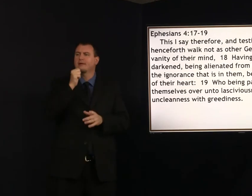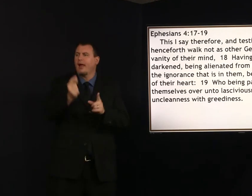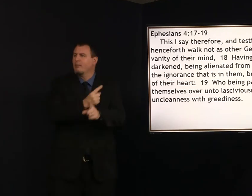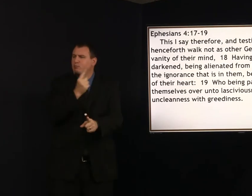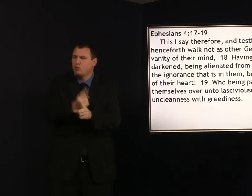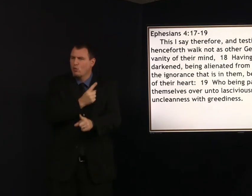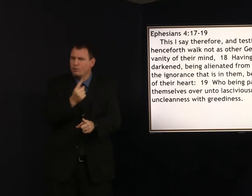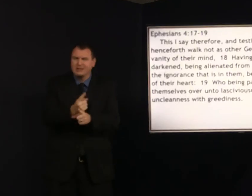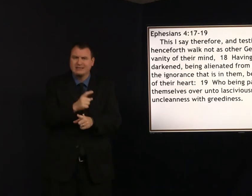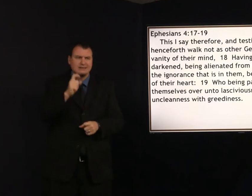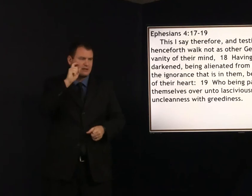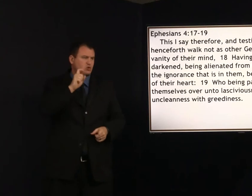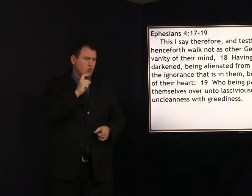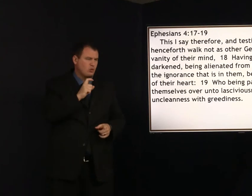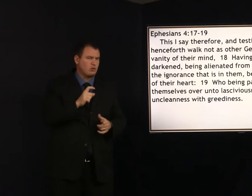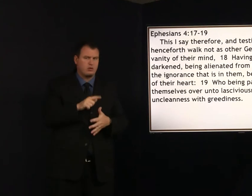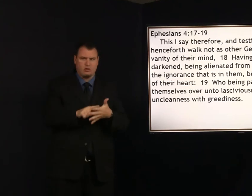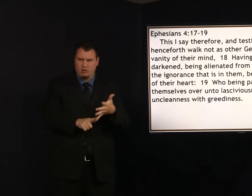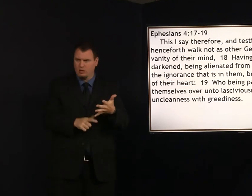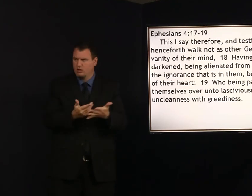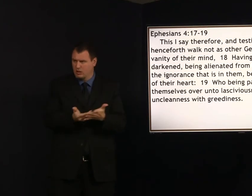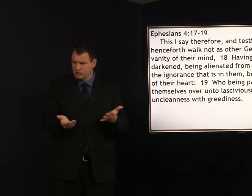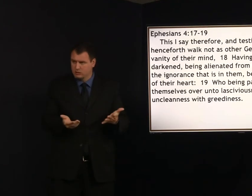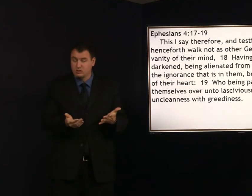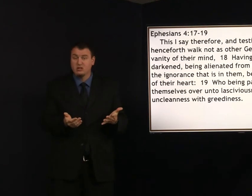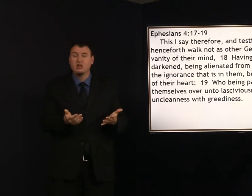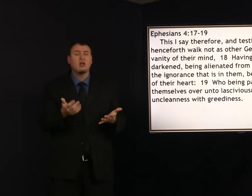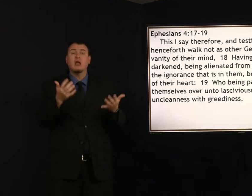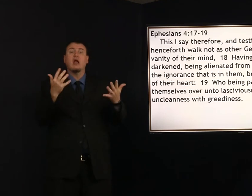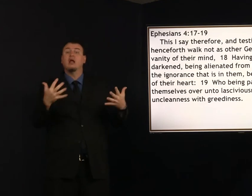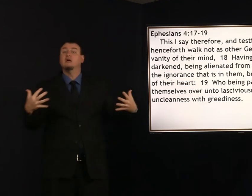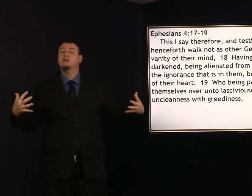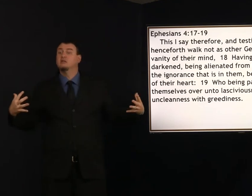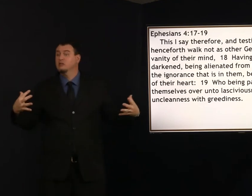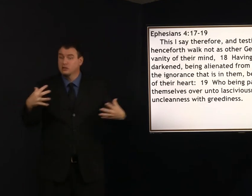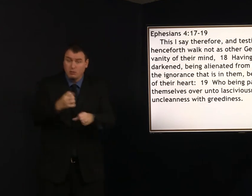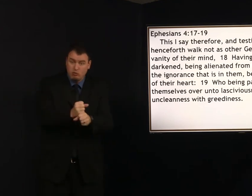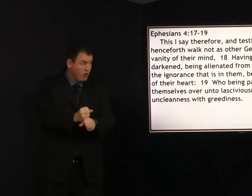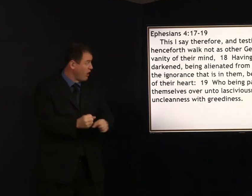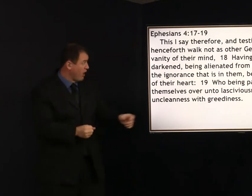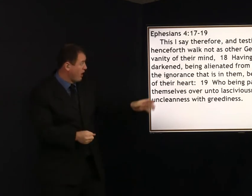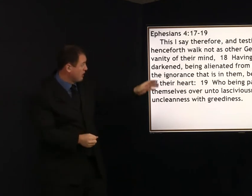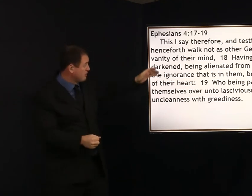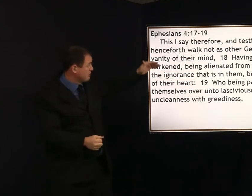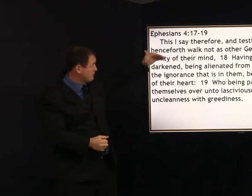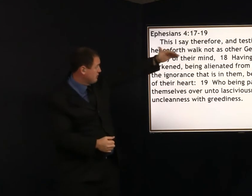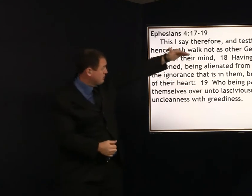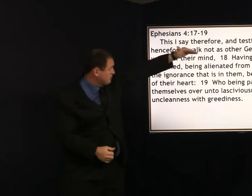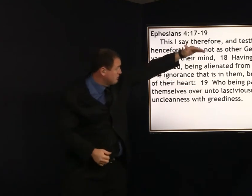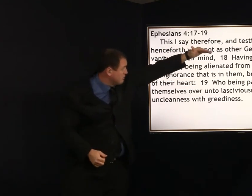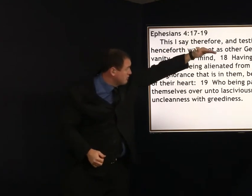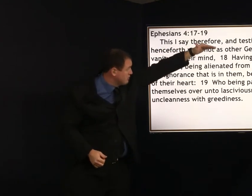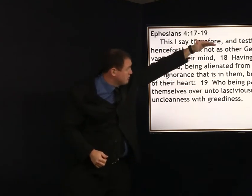Sexual liberty, meaning doing things, doing improper sexual